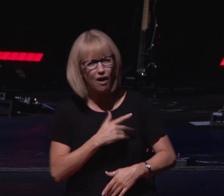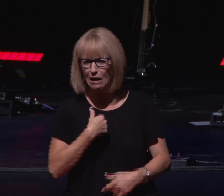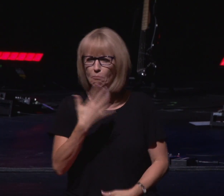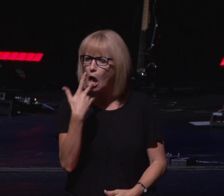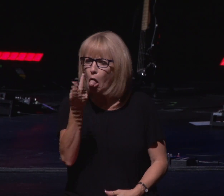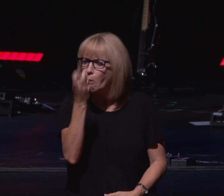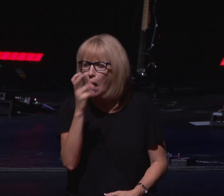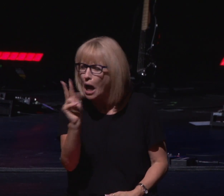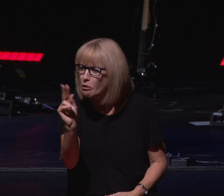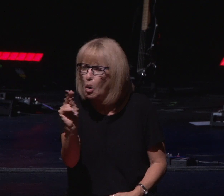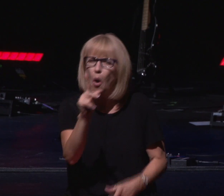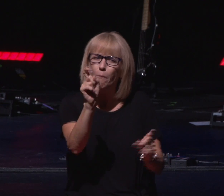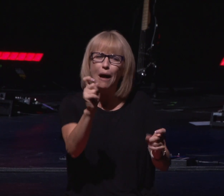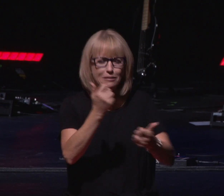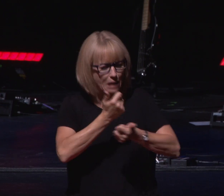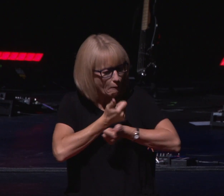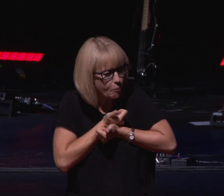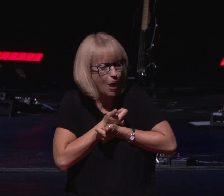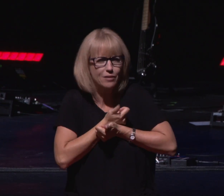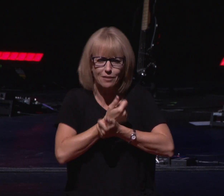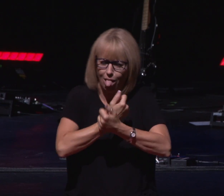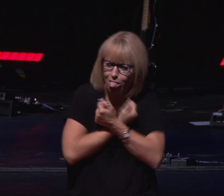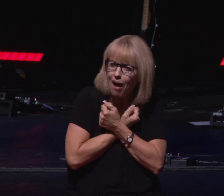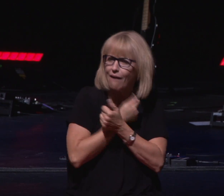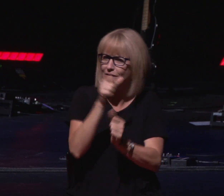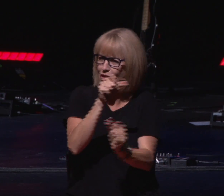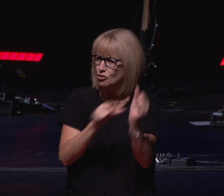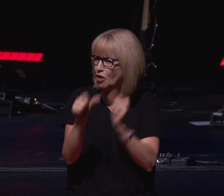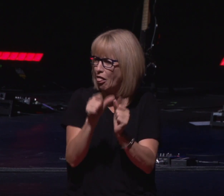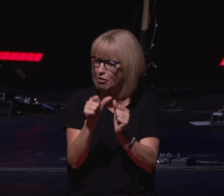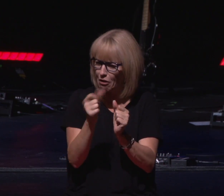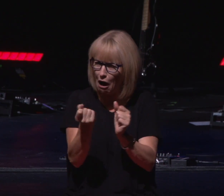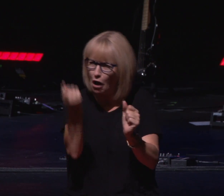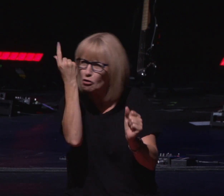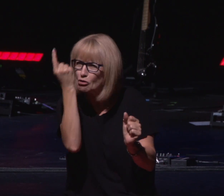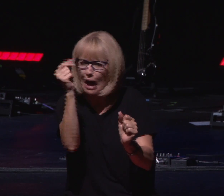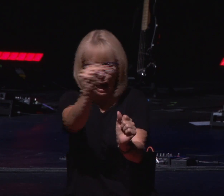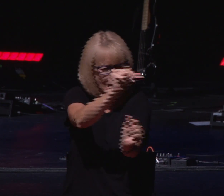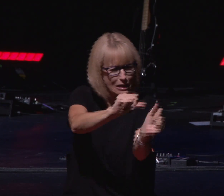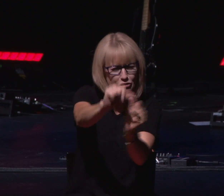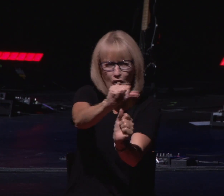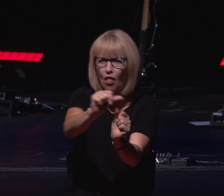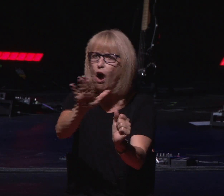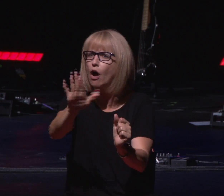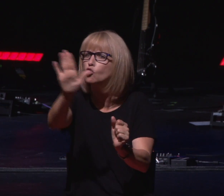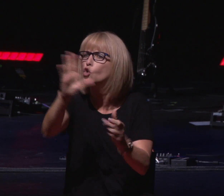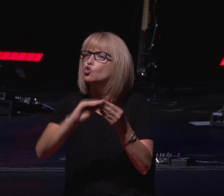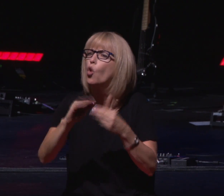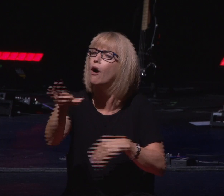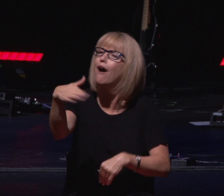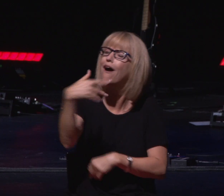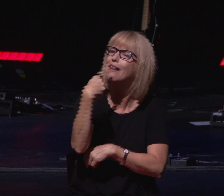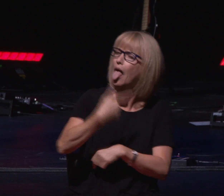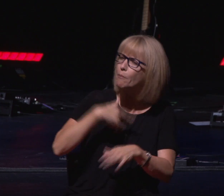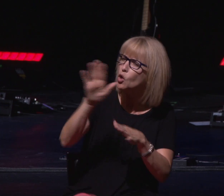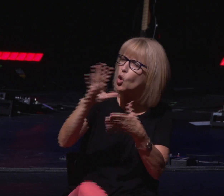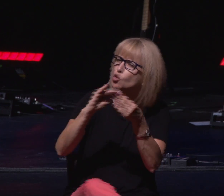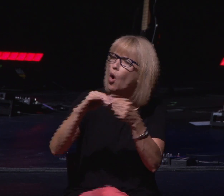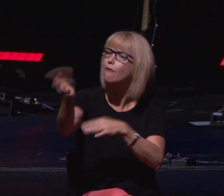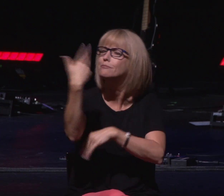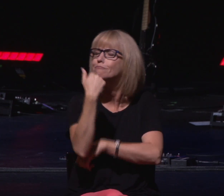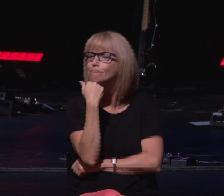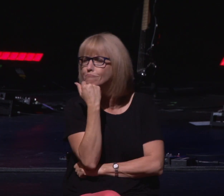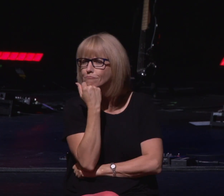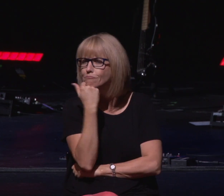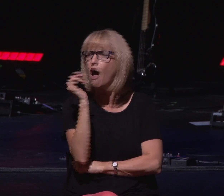reflect the beauty of God, and we embrace people. And it begins by understanding others and listening to their story and saying, tell me about your life and tell me what's going